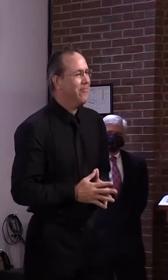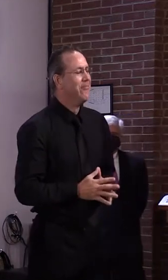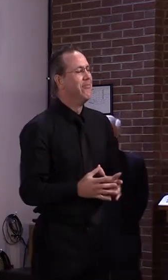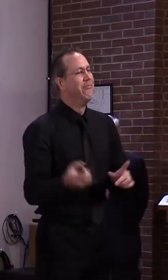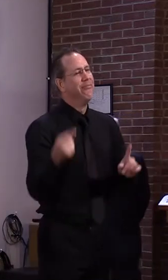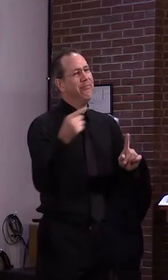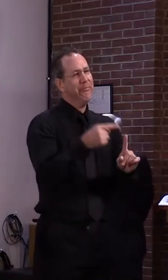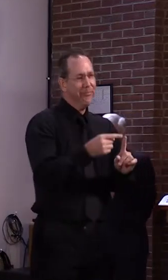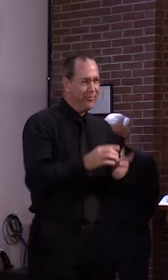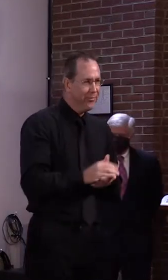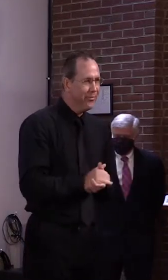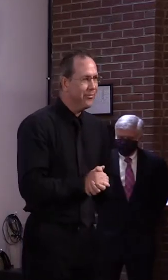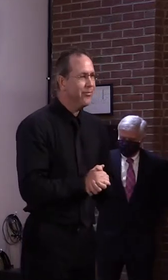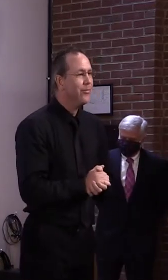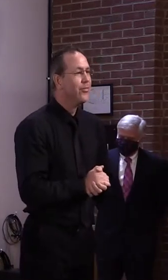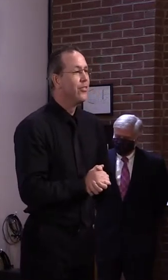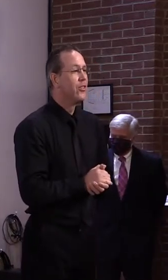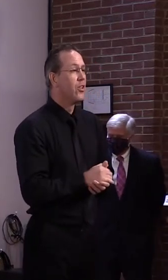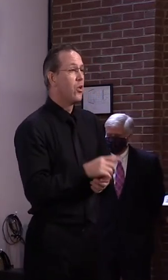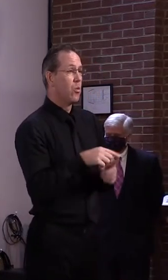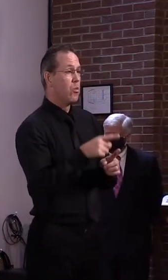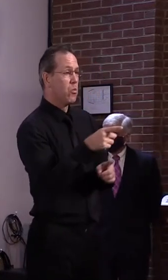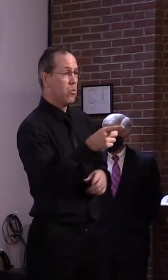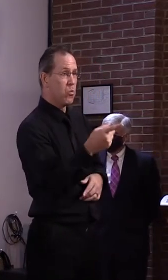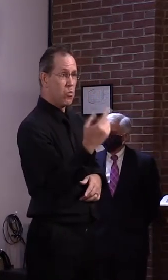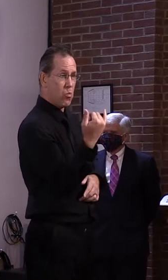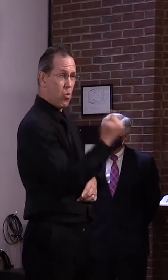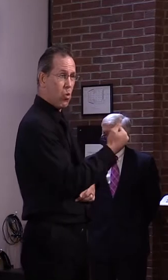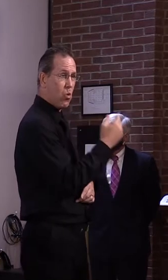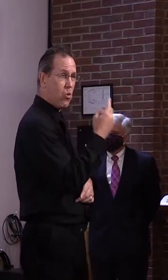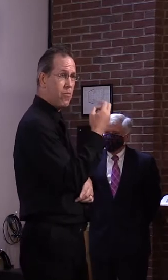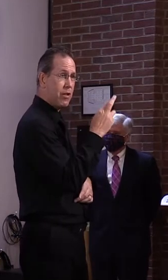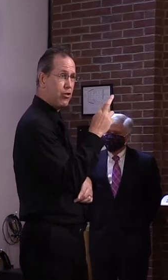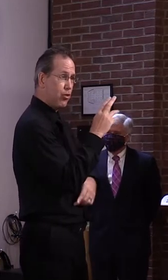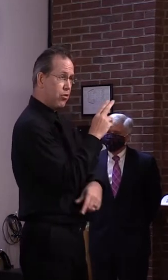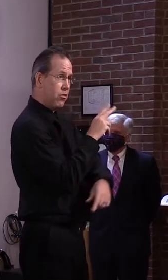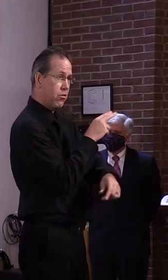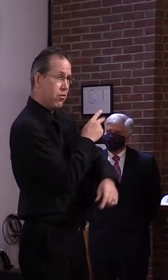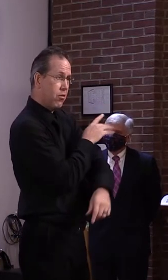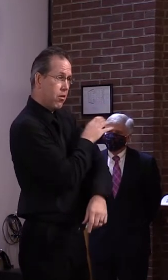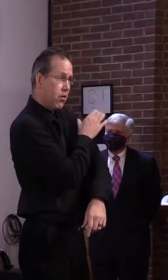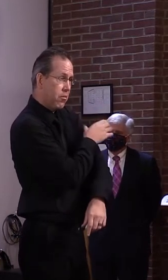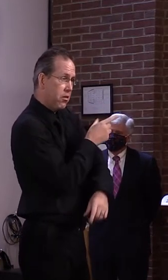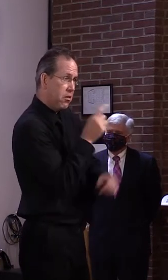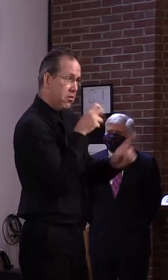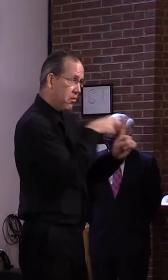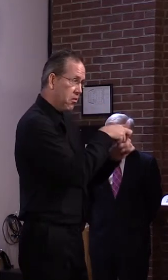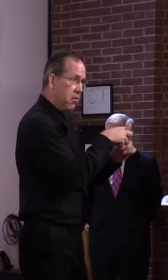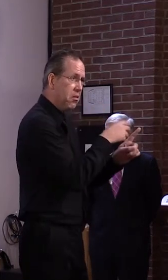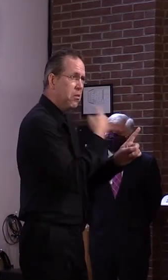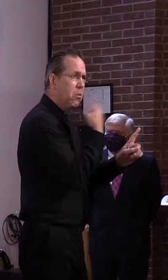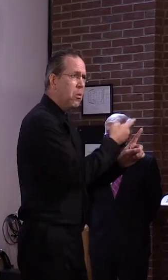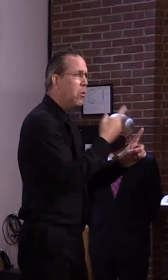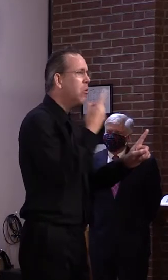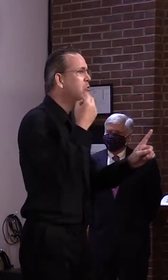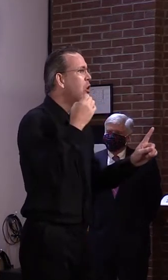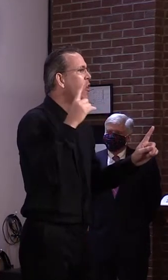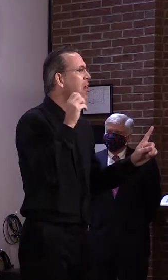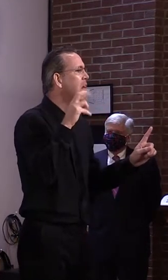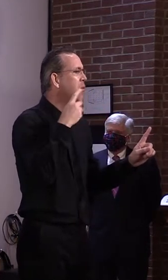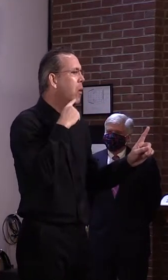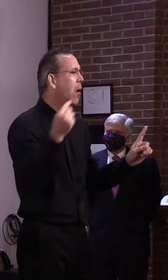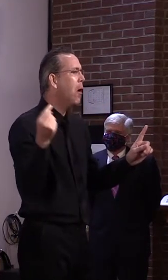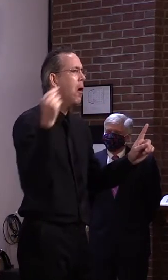the clinic in Manchester, what they tell you is that Dr. Levine, in a press conference down there or about